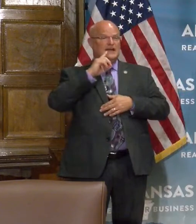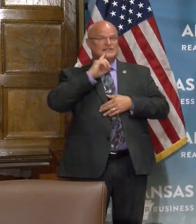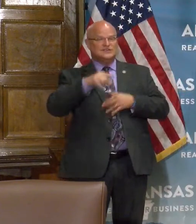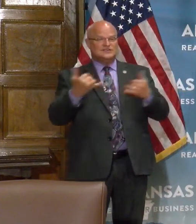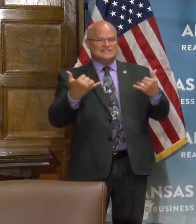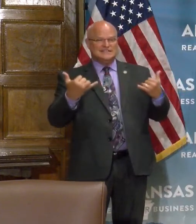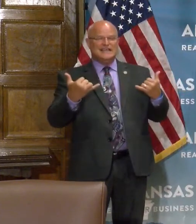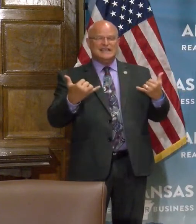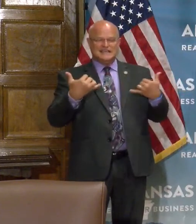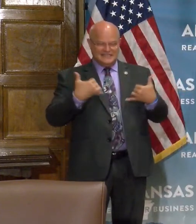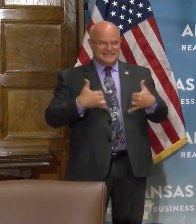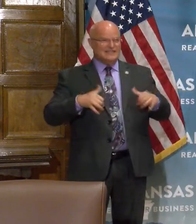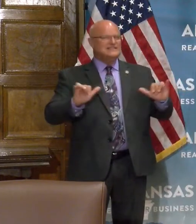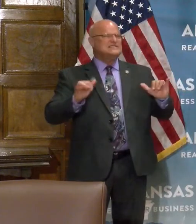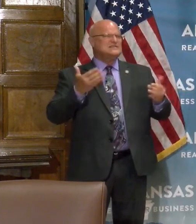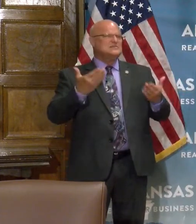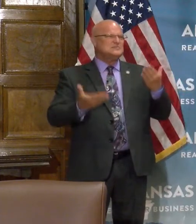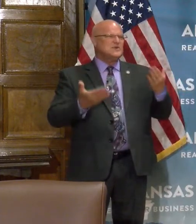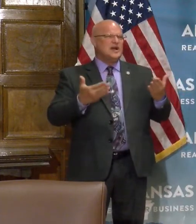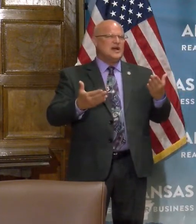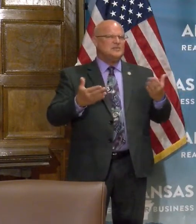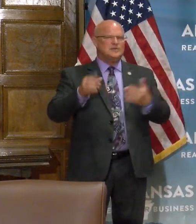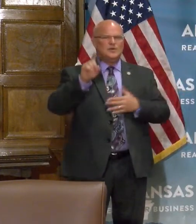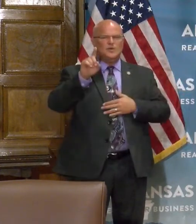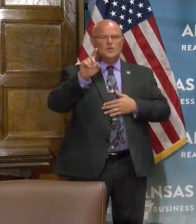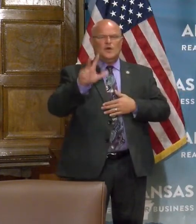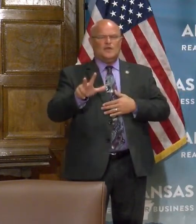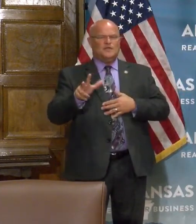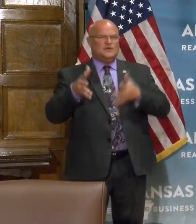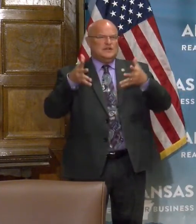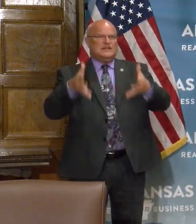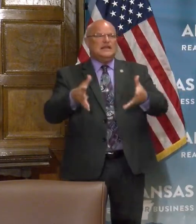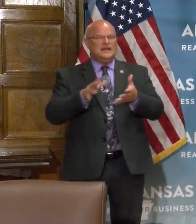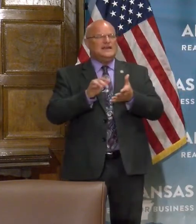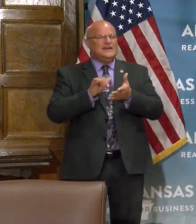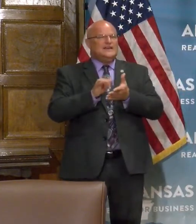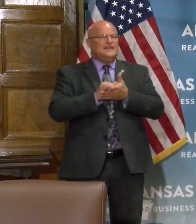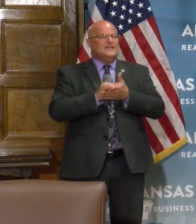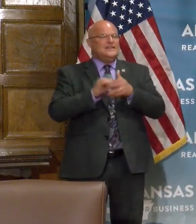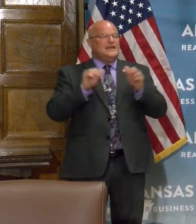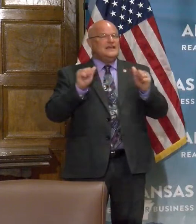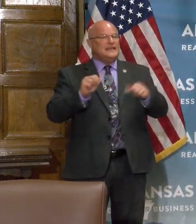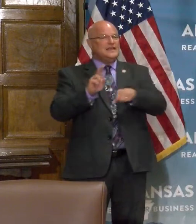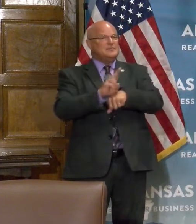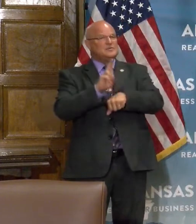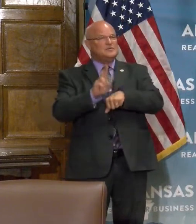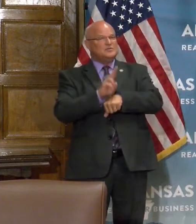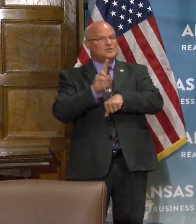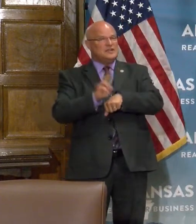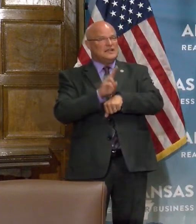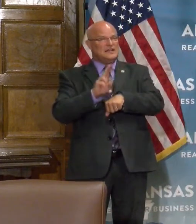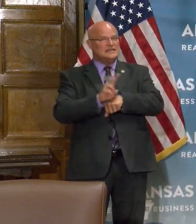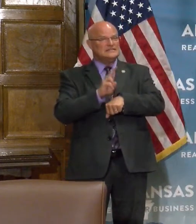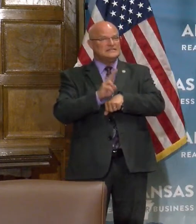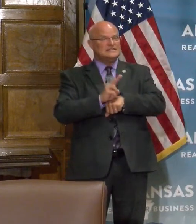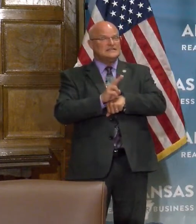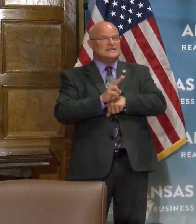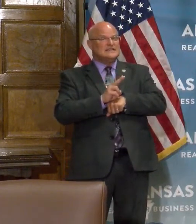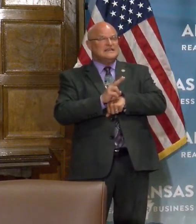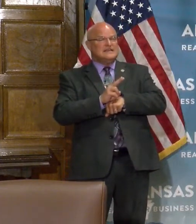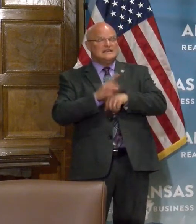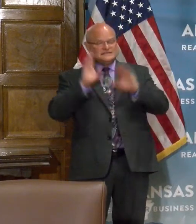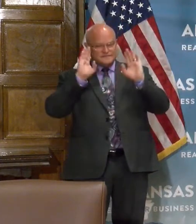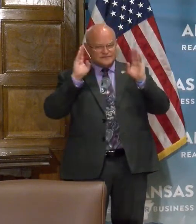there's still probably about a third capacity that can be utilized. In speaking